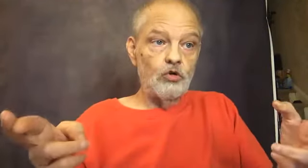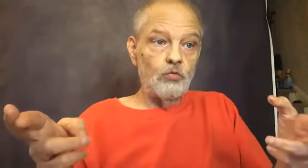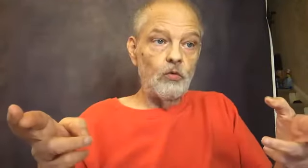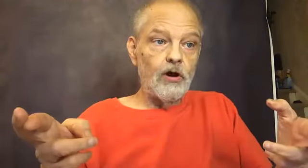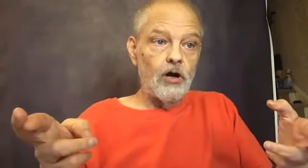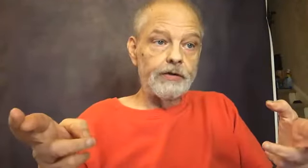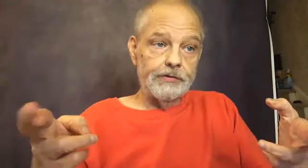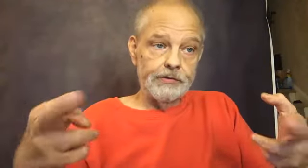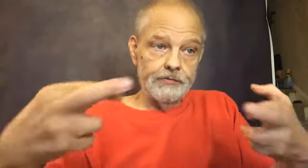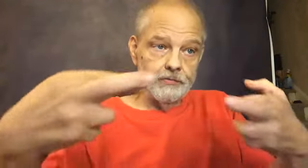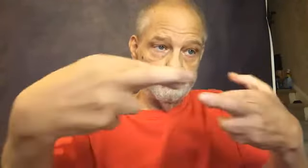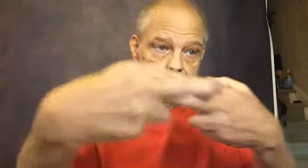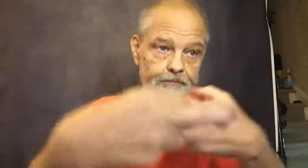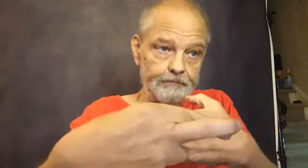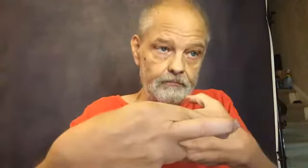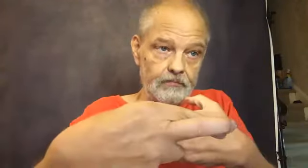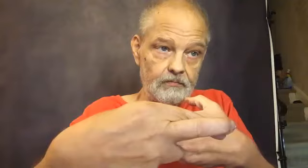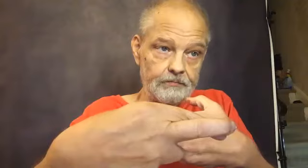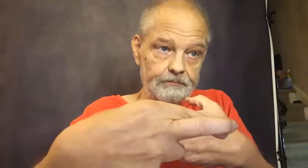Room with R's.